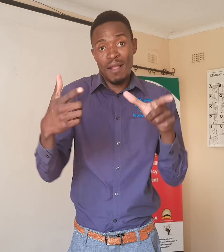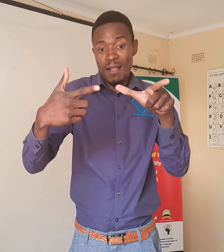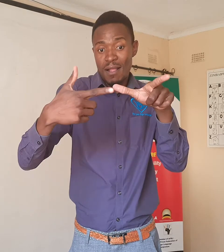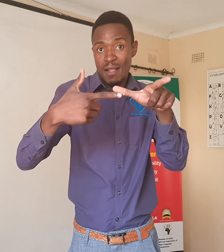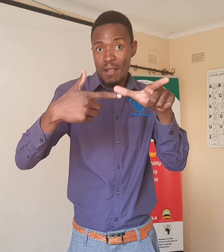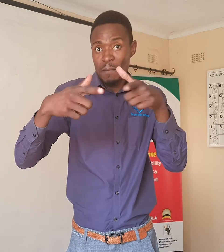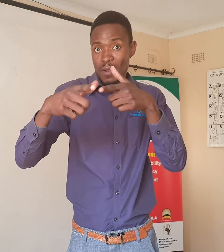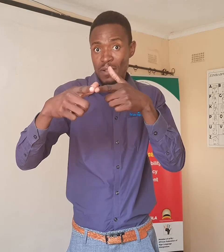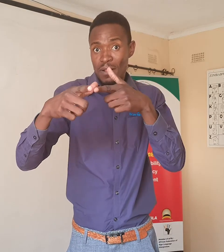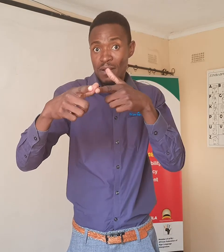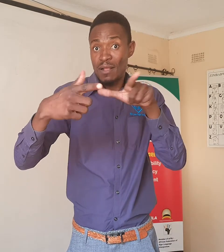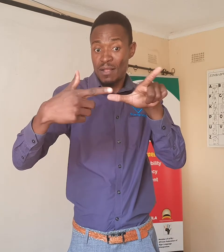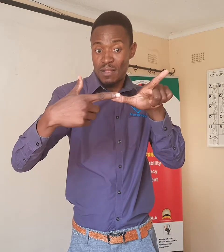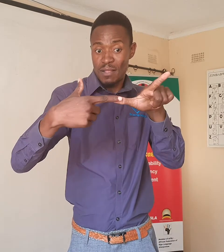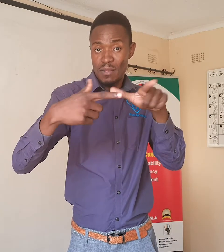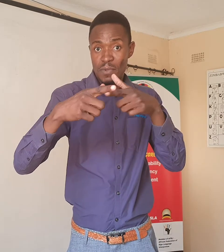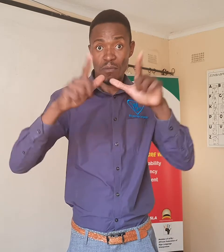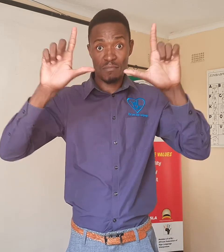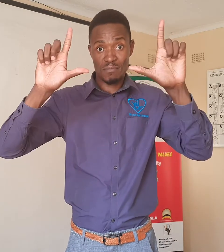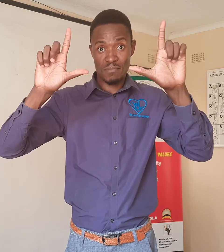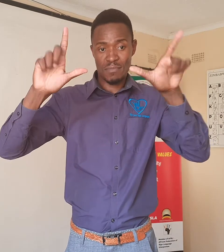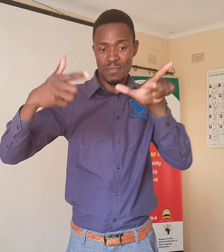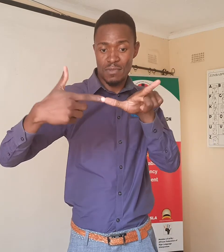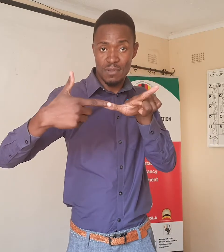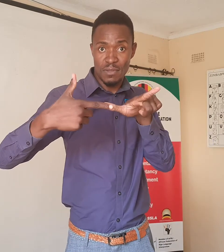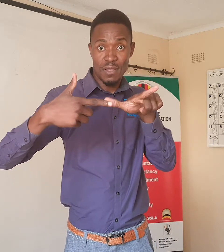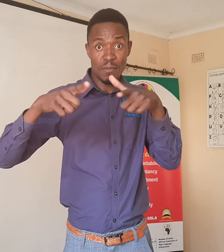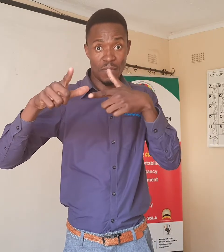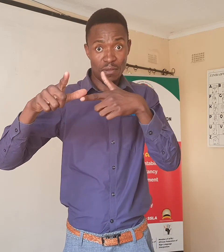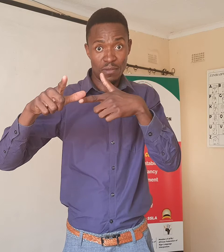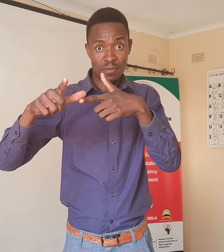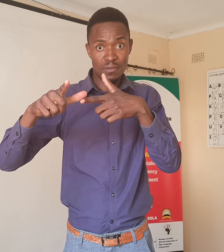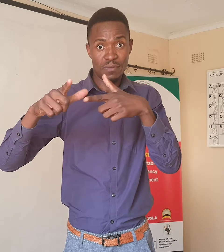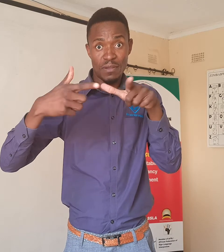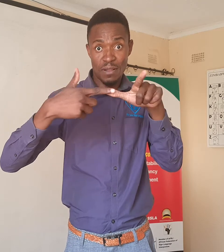or April. Another way of saying April.